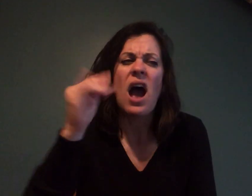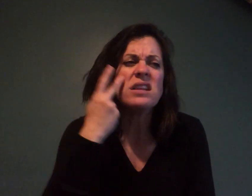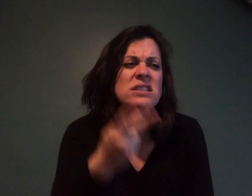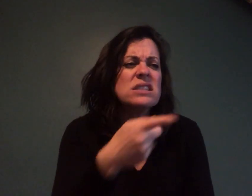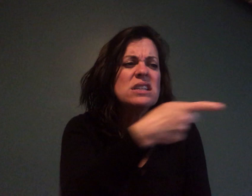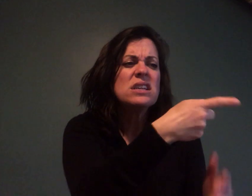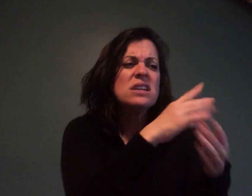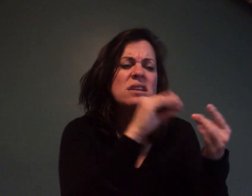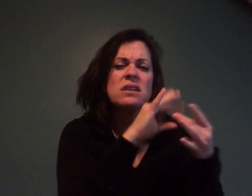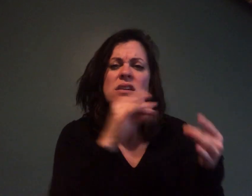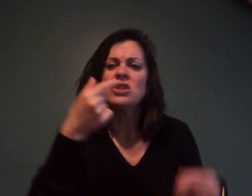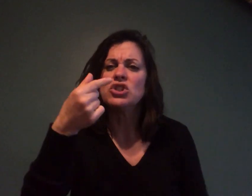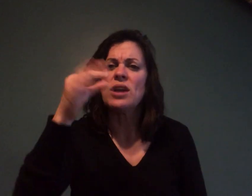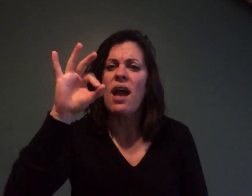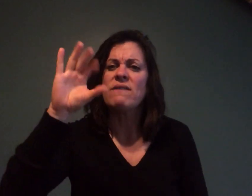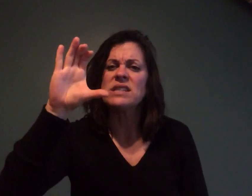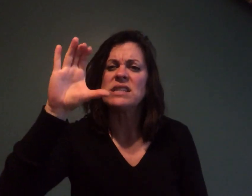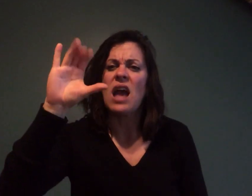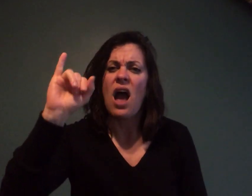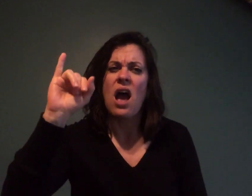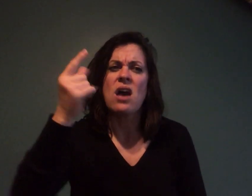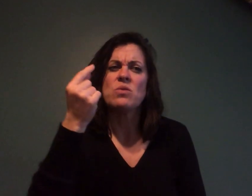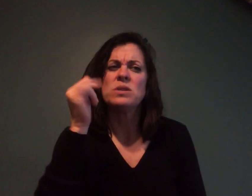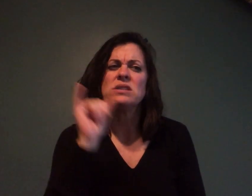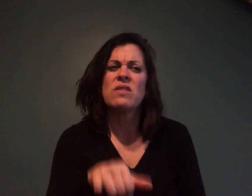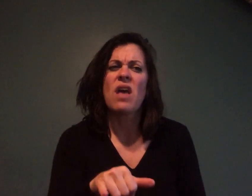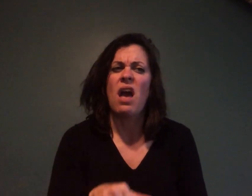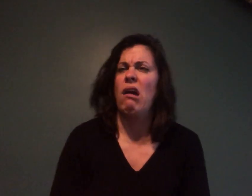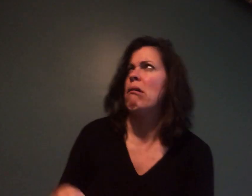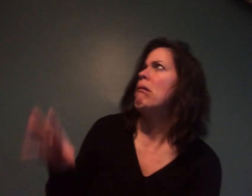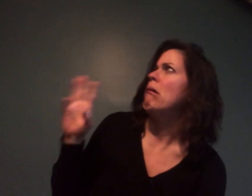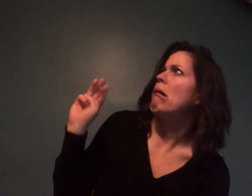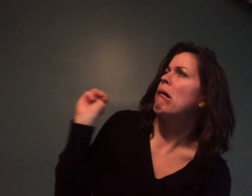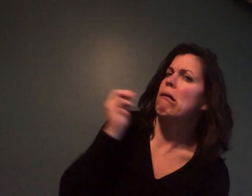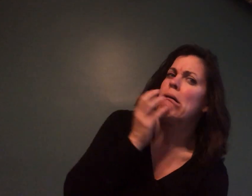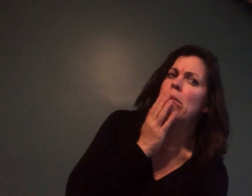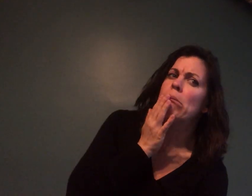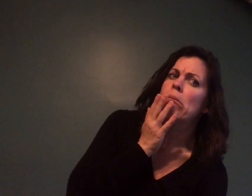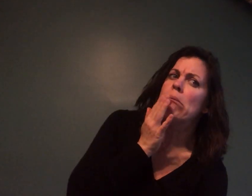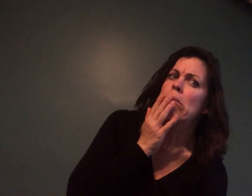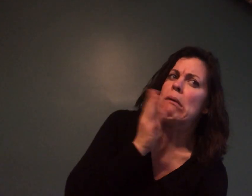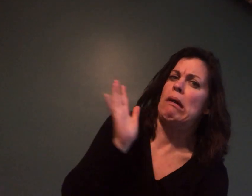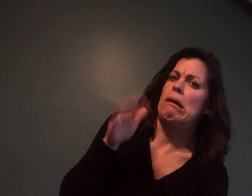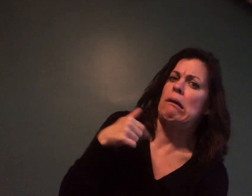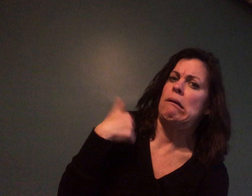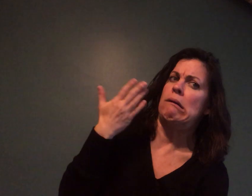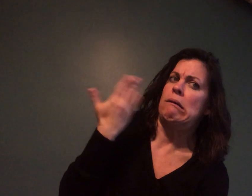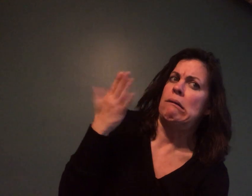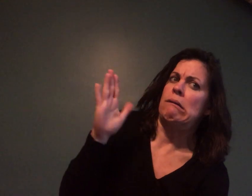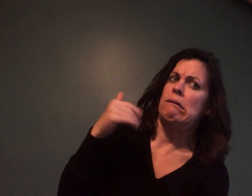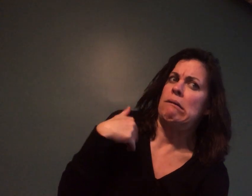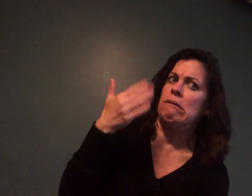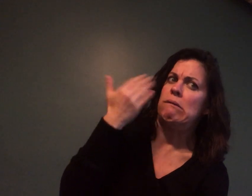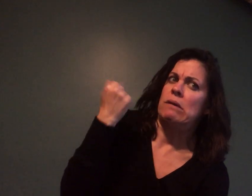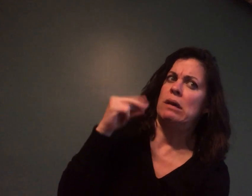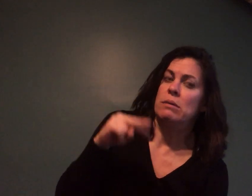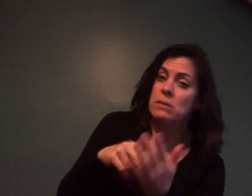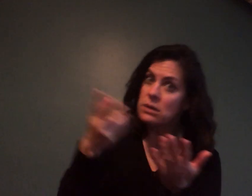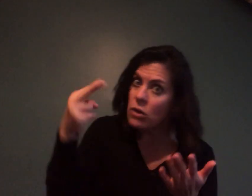It's a ground con. I forgot what it stood for. Okay, well, if you're reading the page I'm on, it's right on the page. Megan, what's a GFCI?